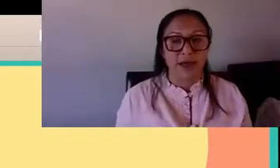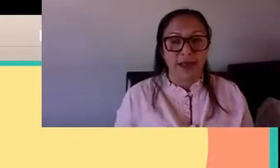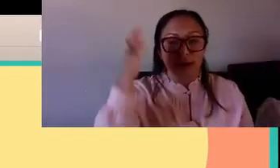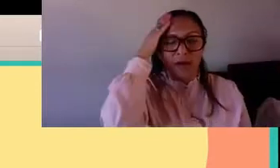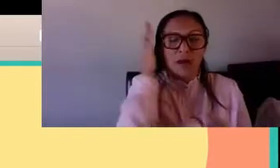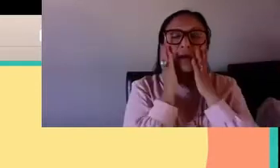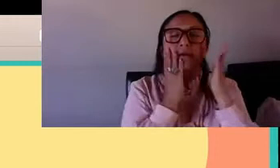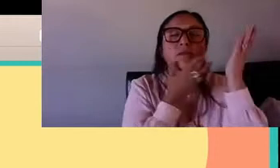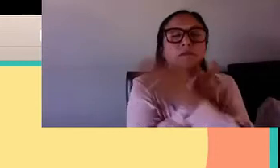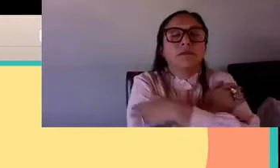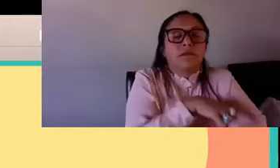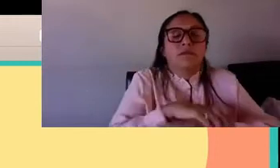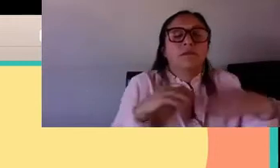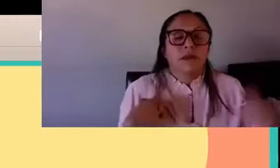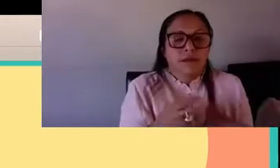they're